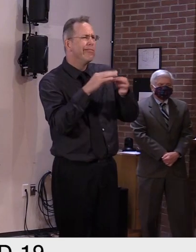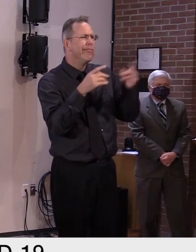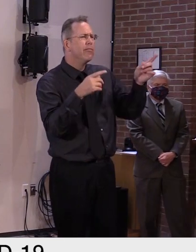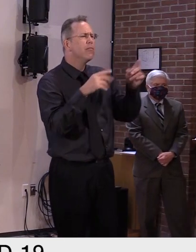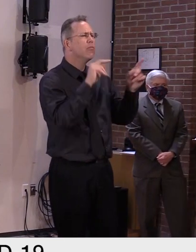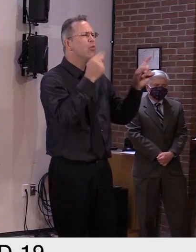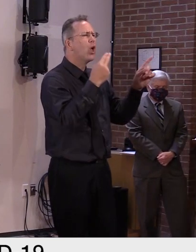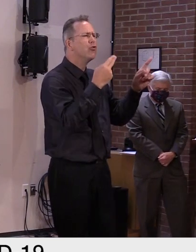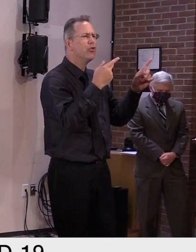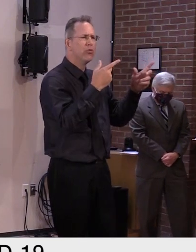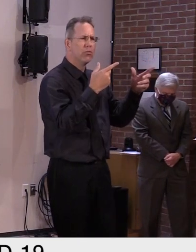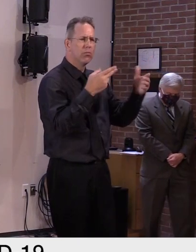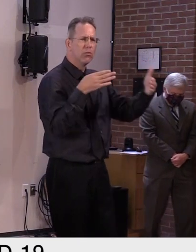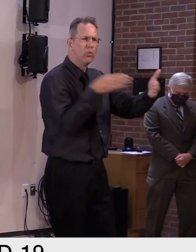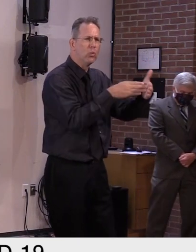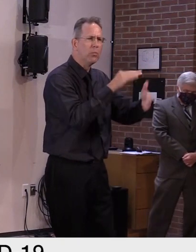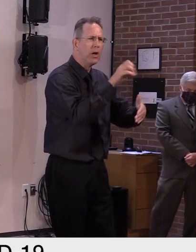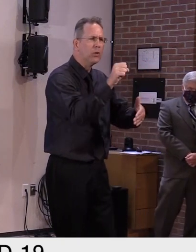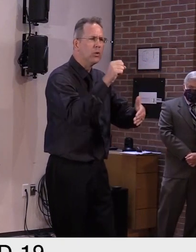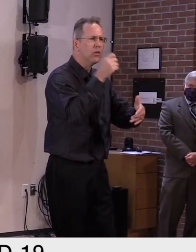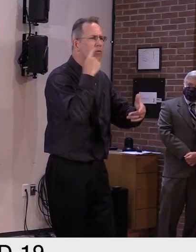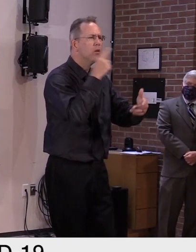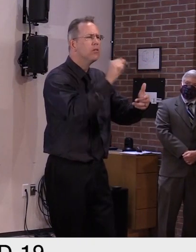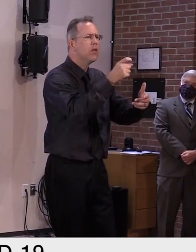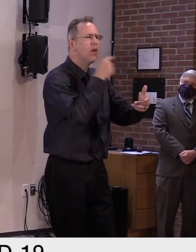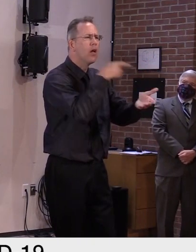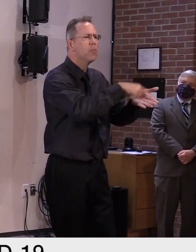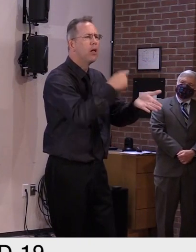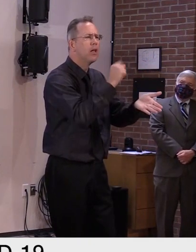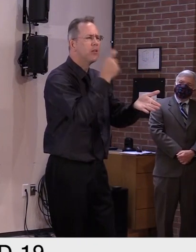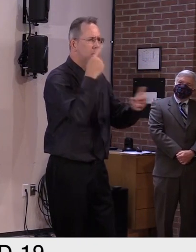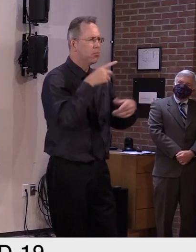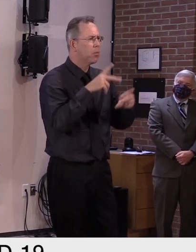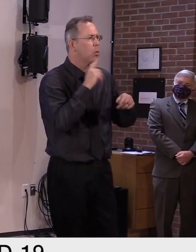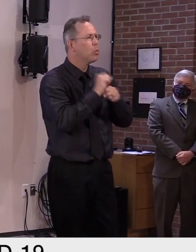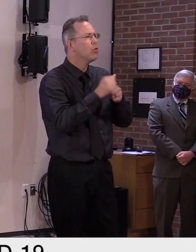if Vermont, if we're doing the same, if we're taxing.